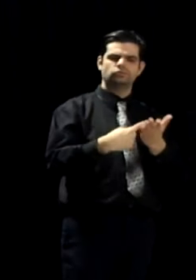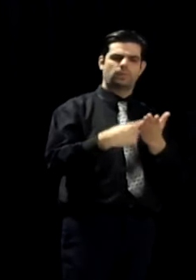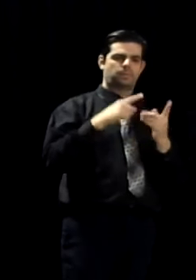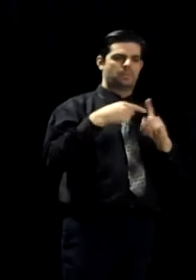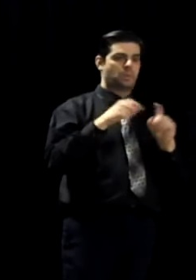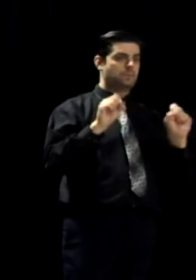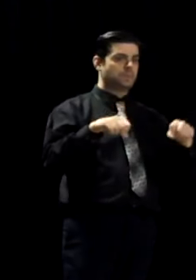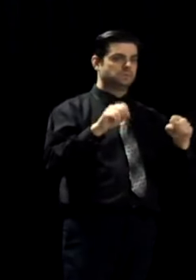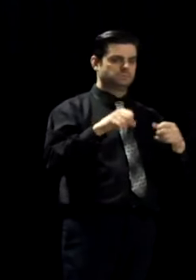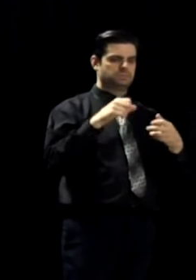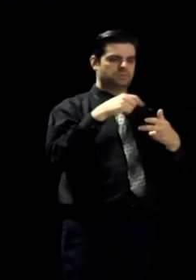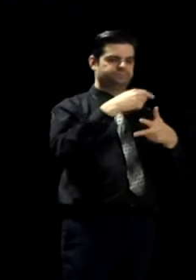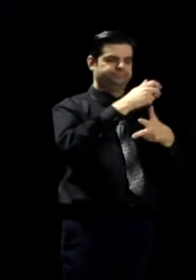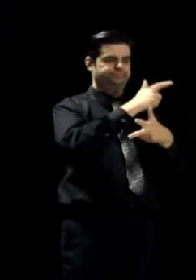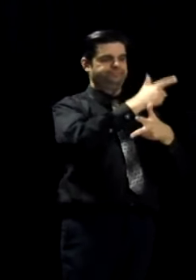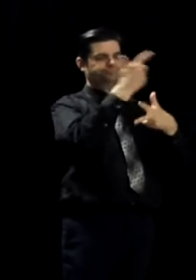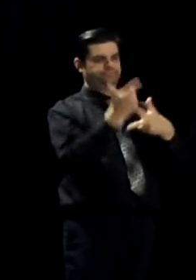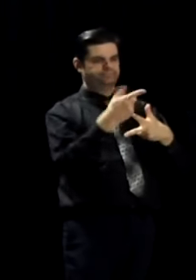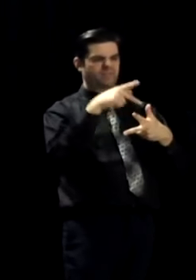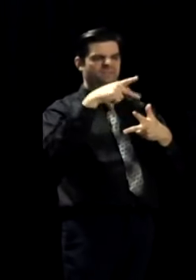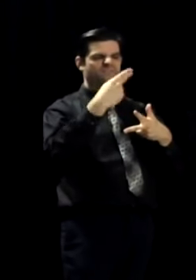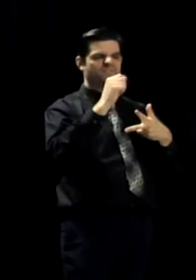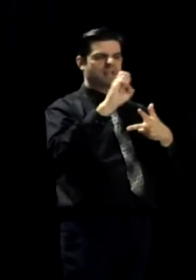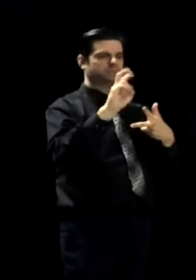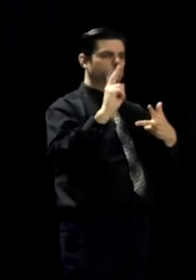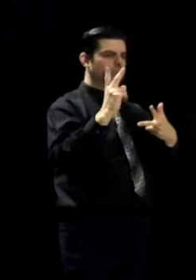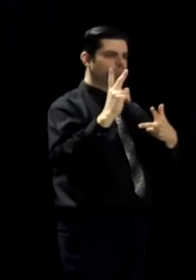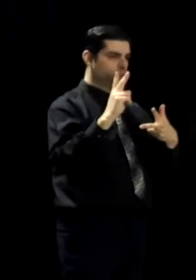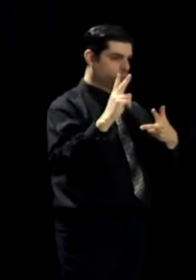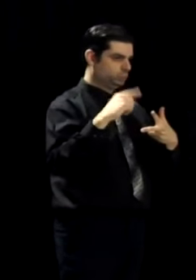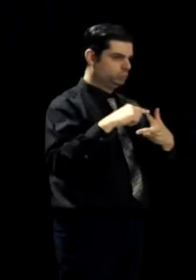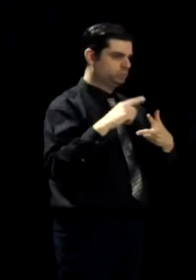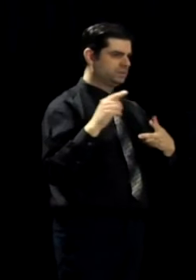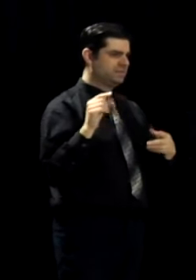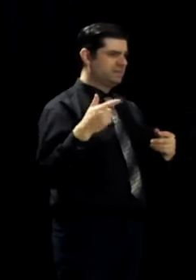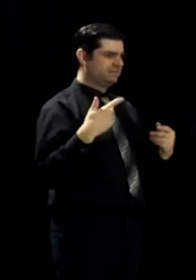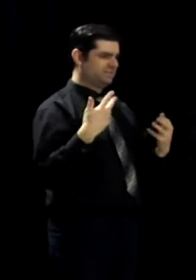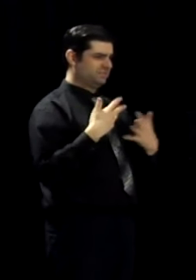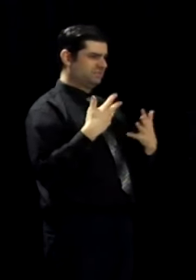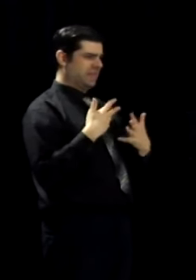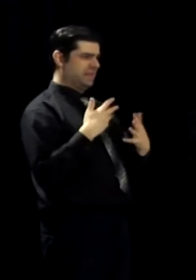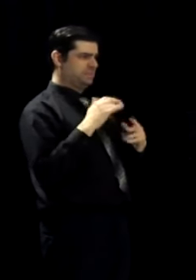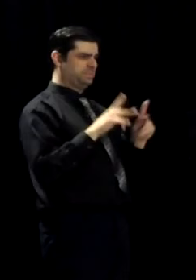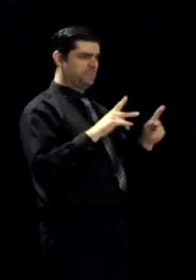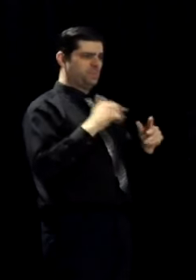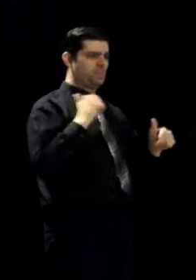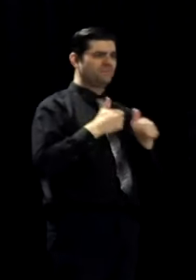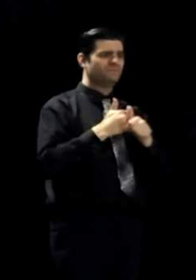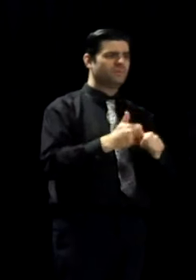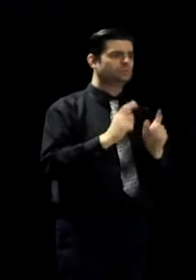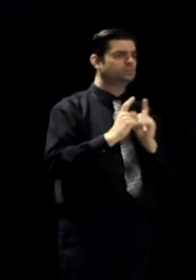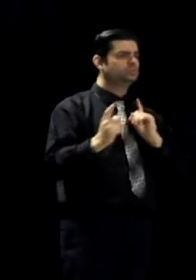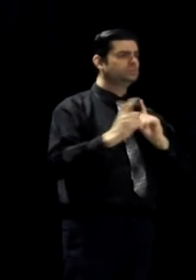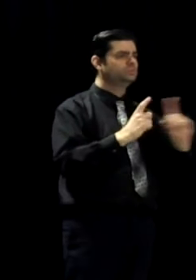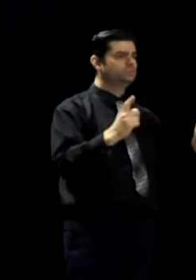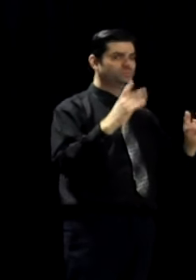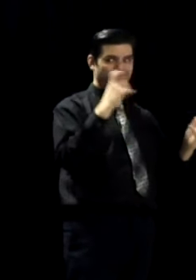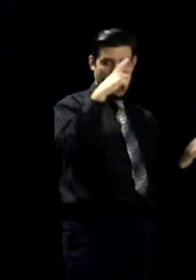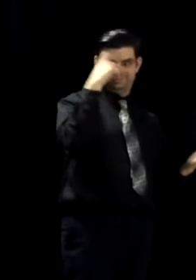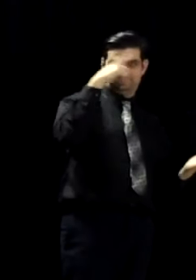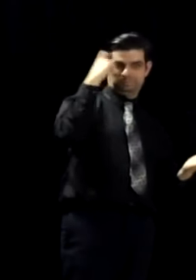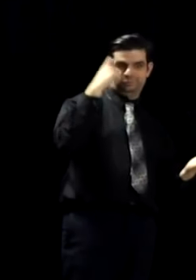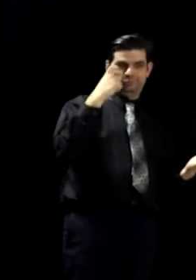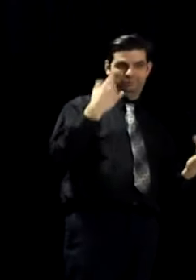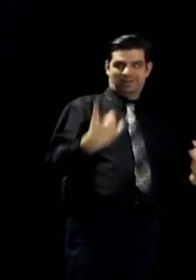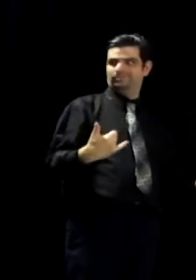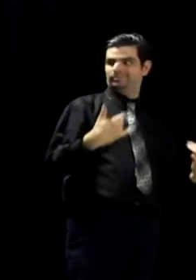orders again, that people will just not follow them, especially with summer here now? So the